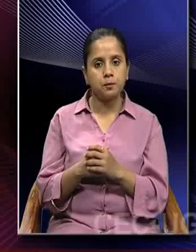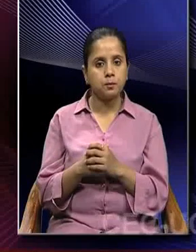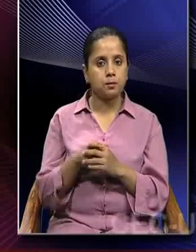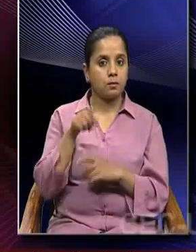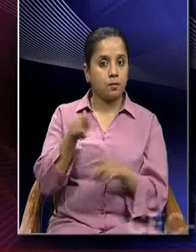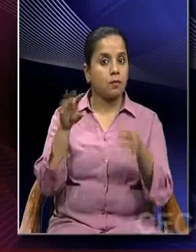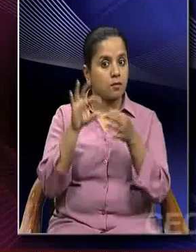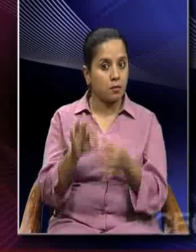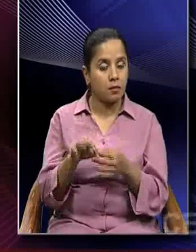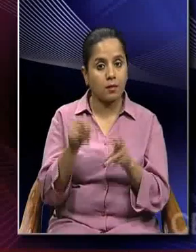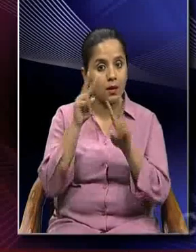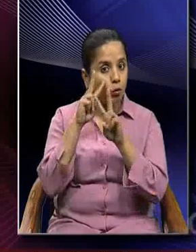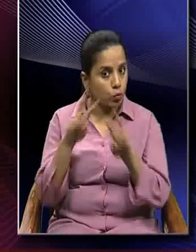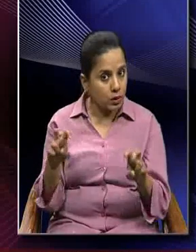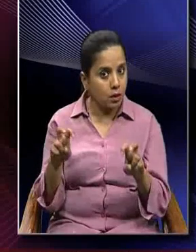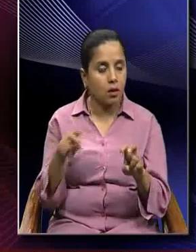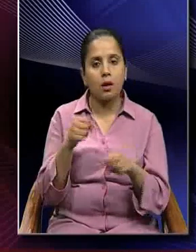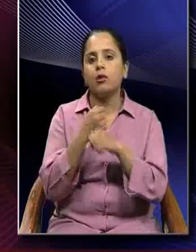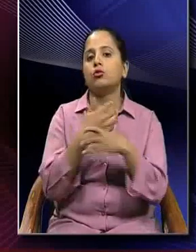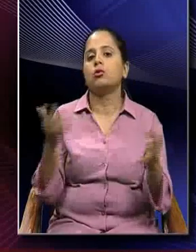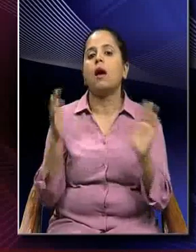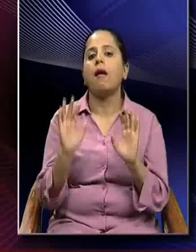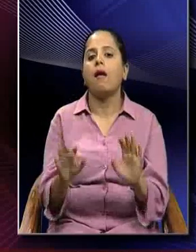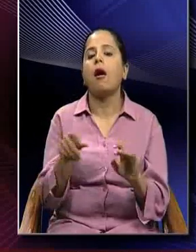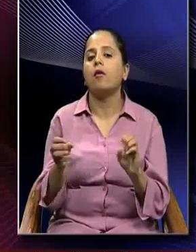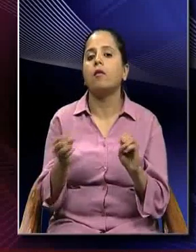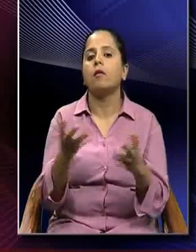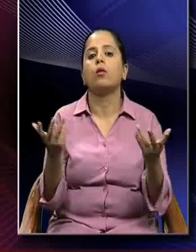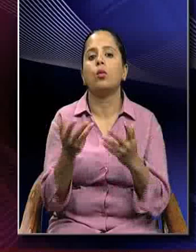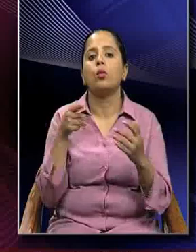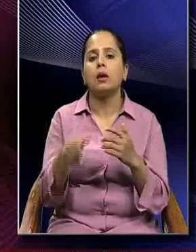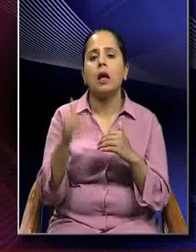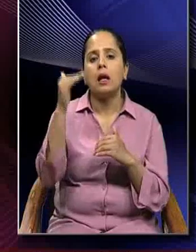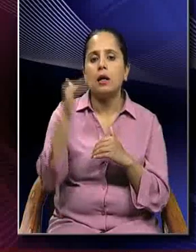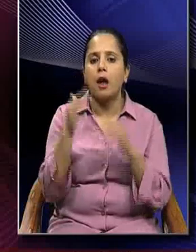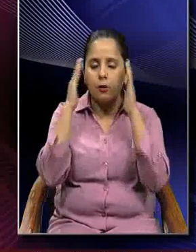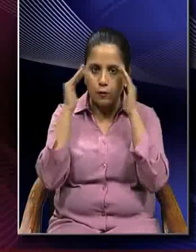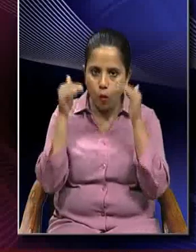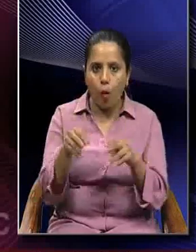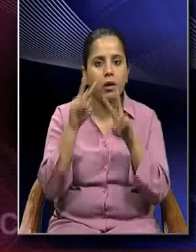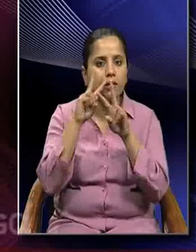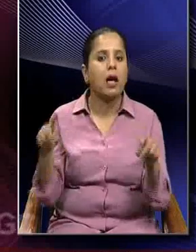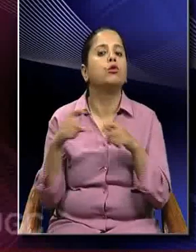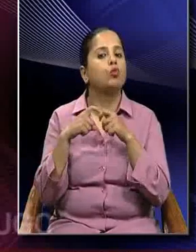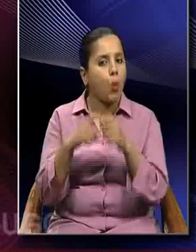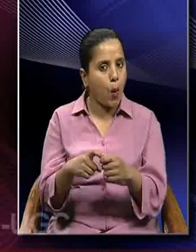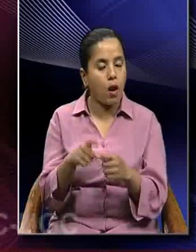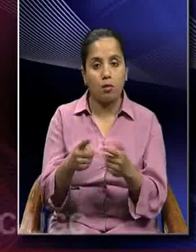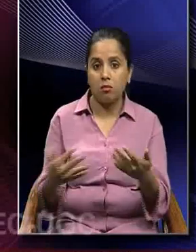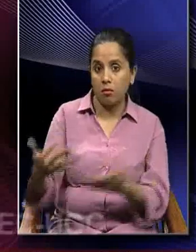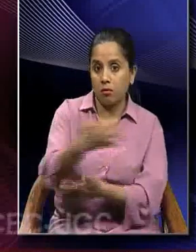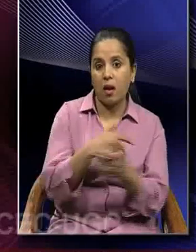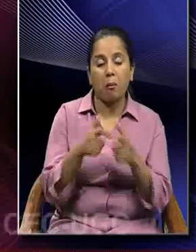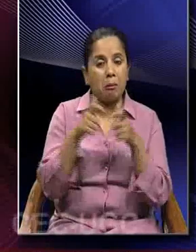These four types of research generally begins with a less focused research question. It collects